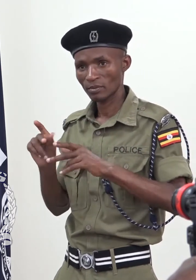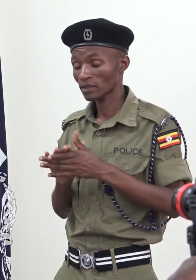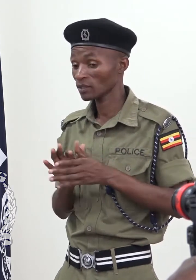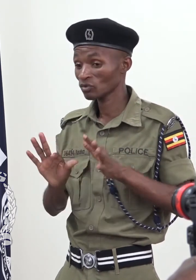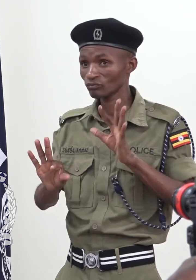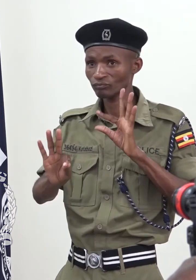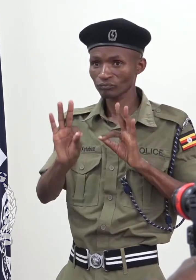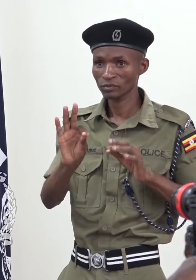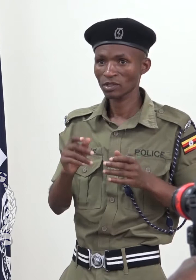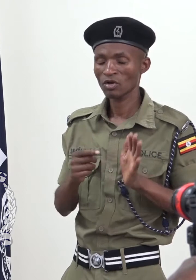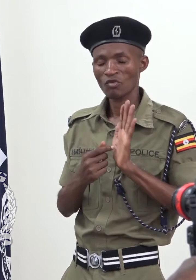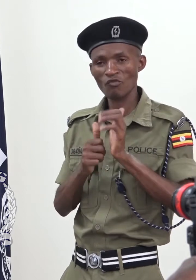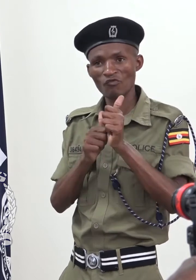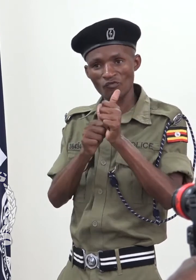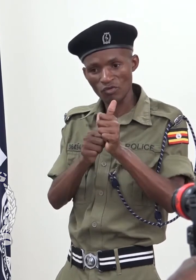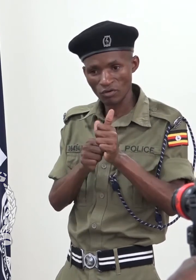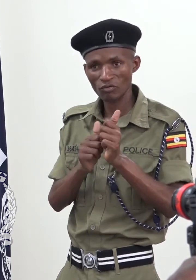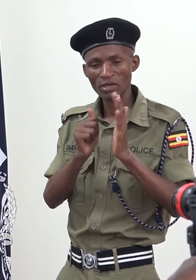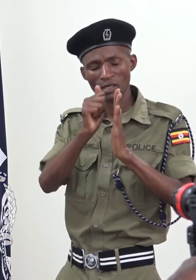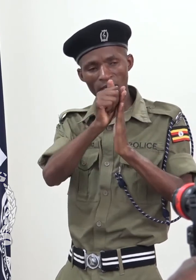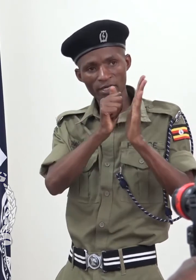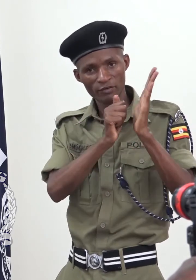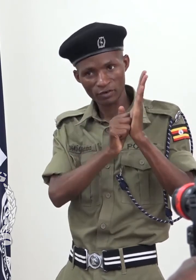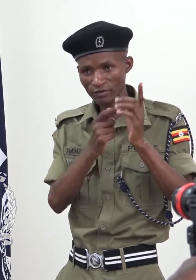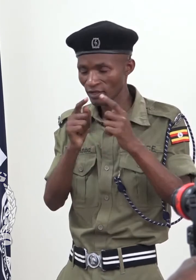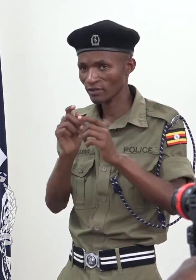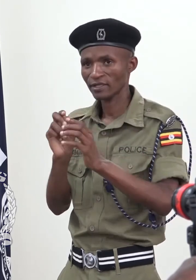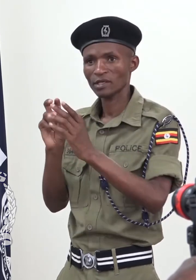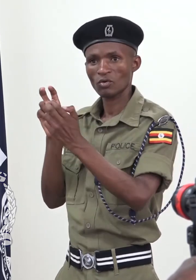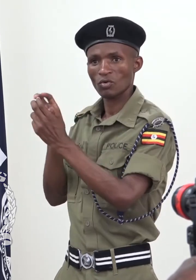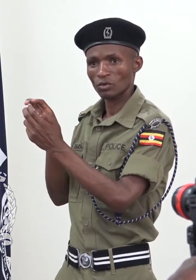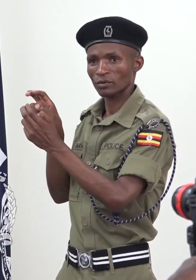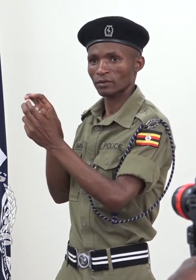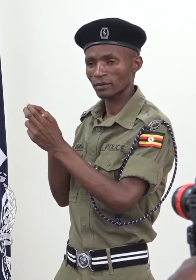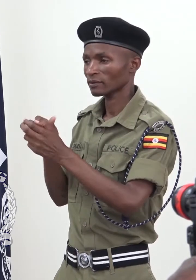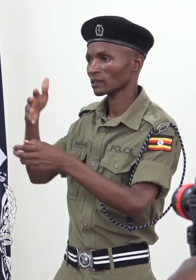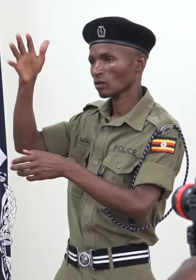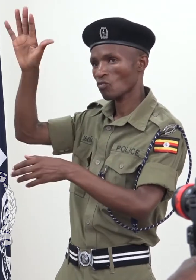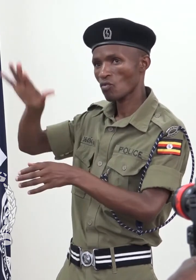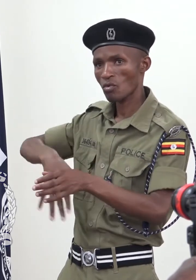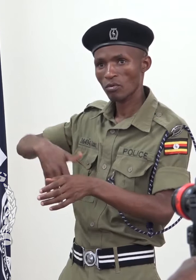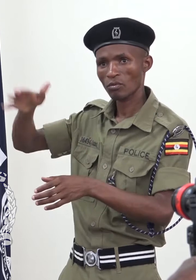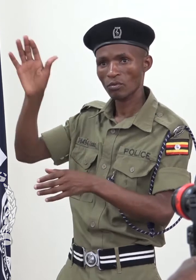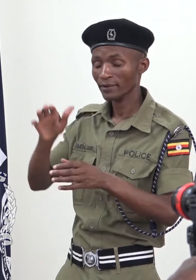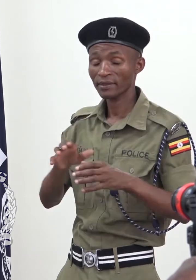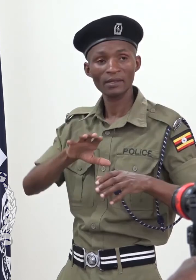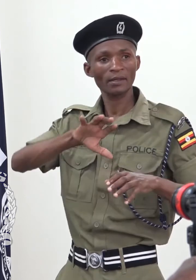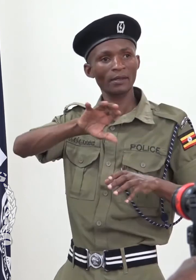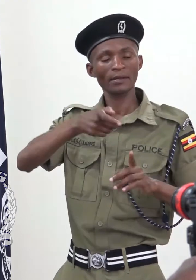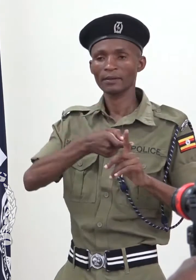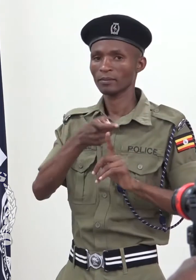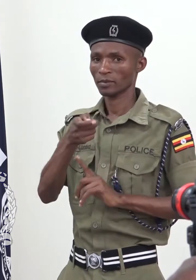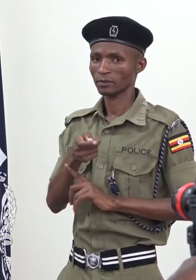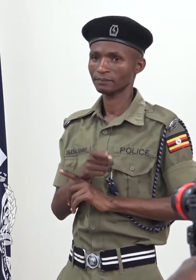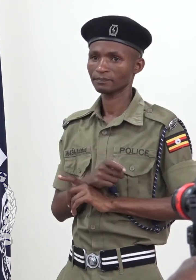randomly following adverts of his contacts on various poles and walls within the division. Now,